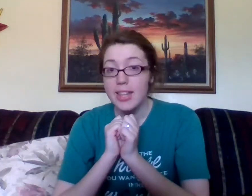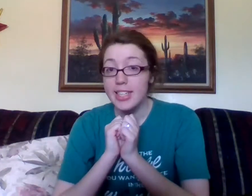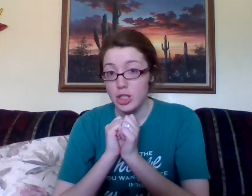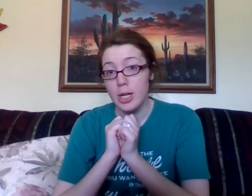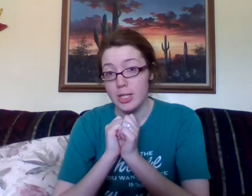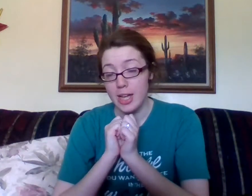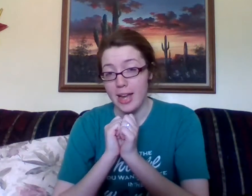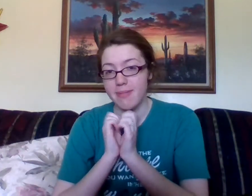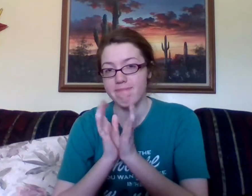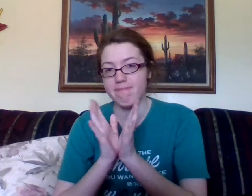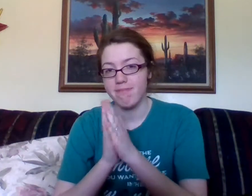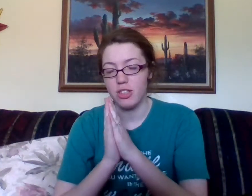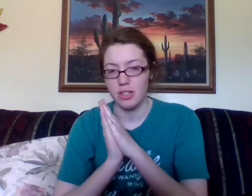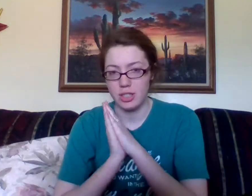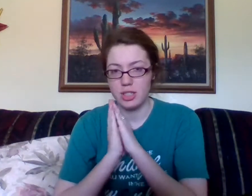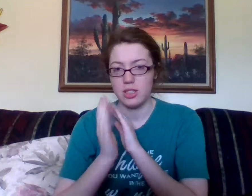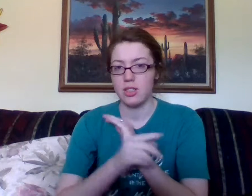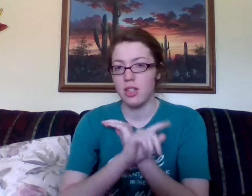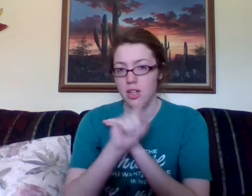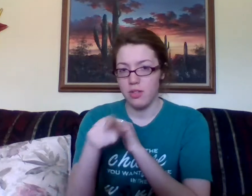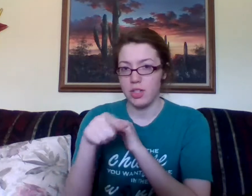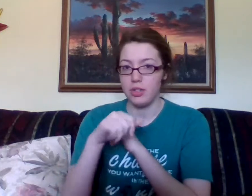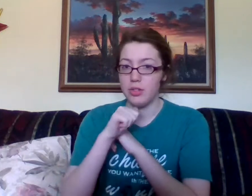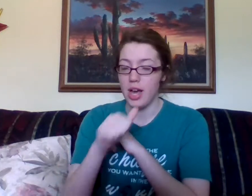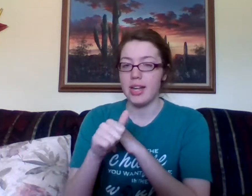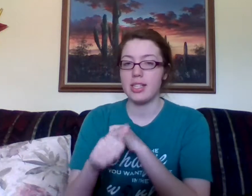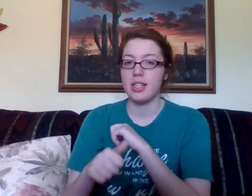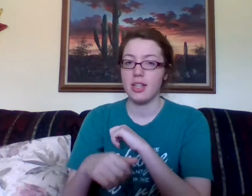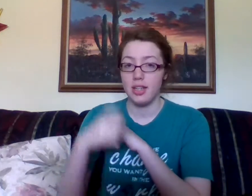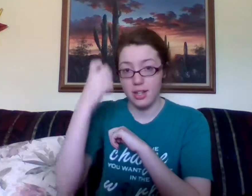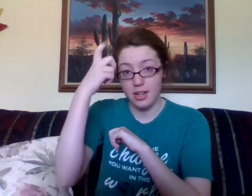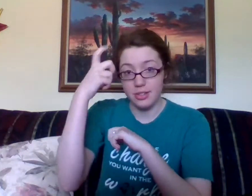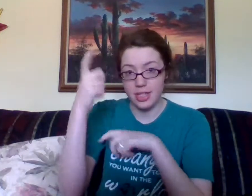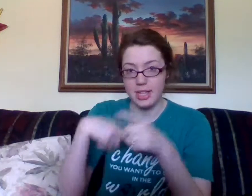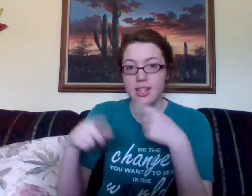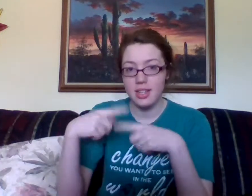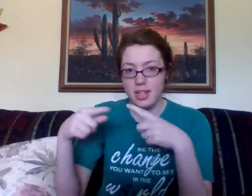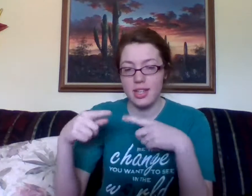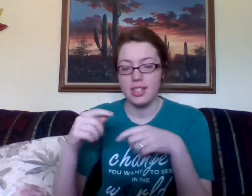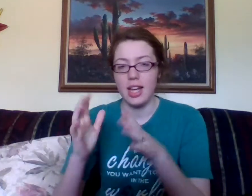bloodless genocide, for who you do not understand sign.